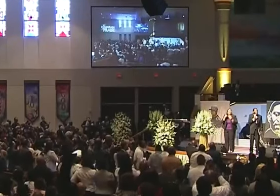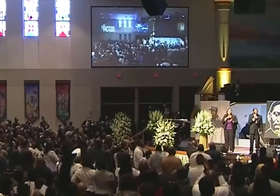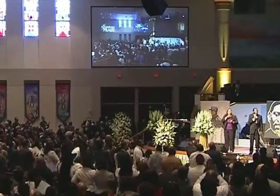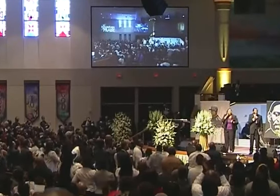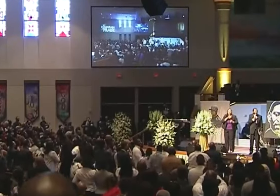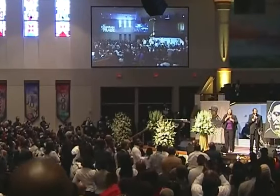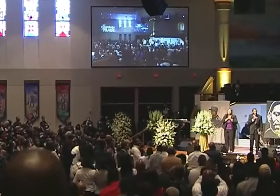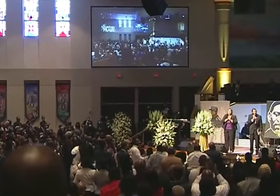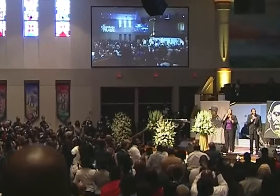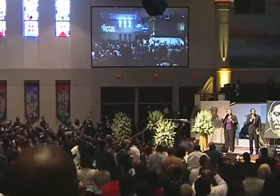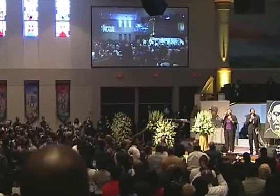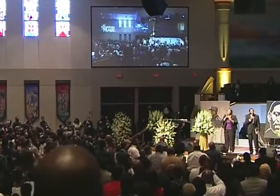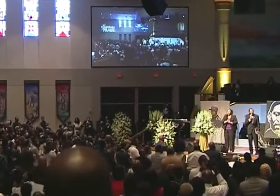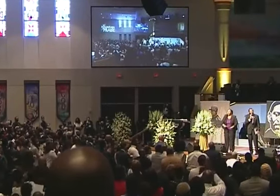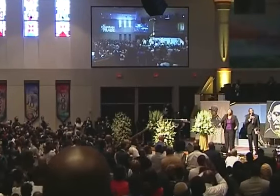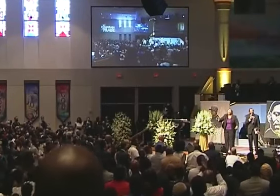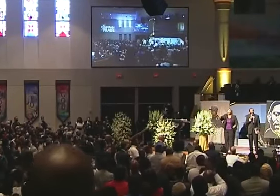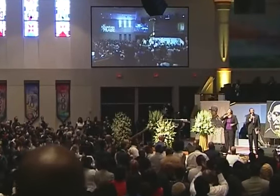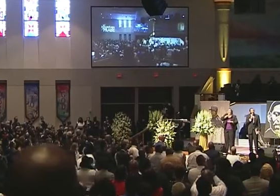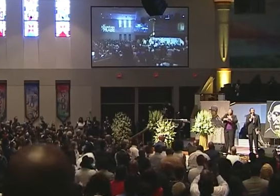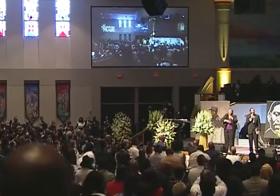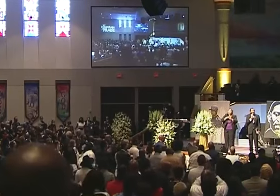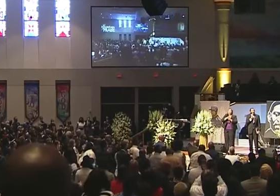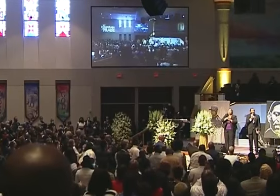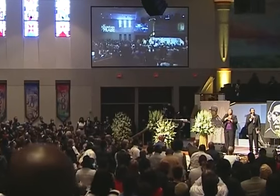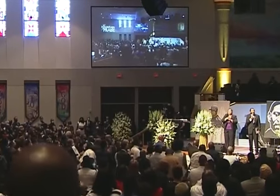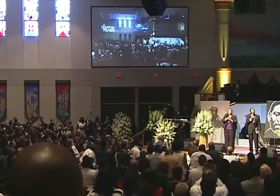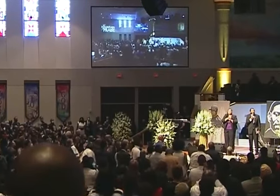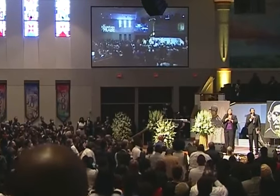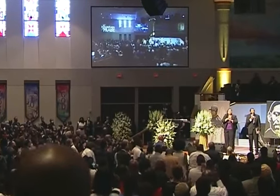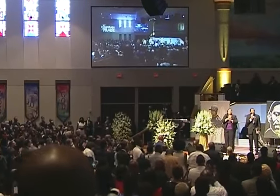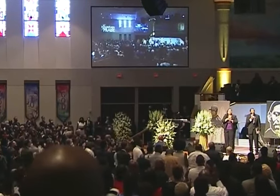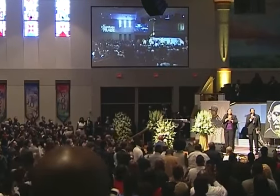we will make it known to the world that they